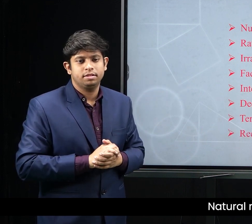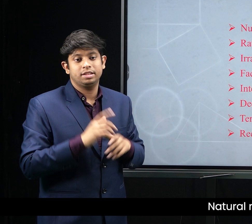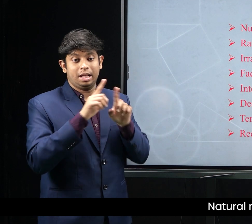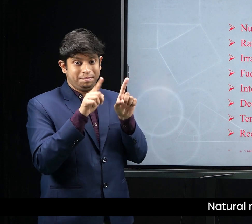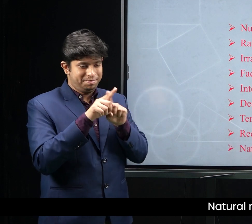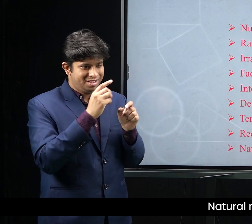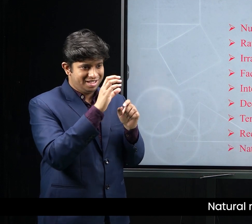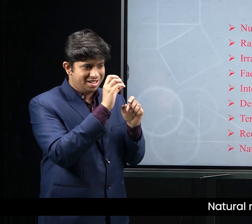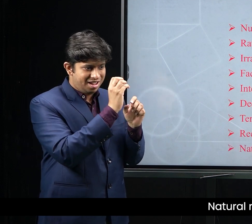natural number.